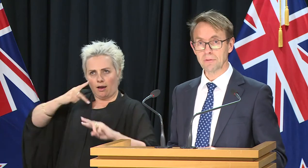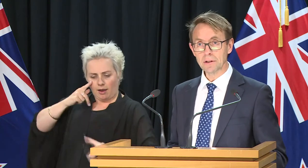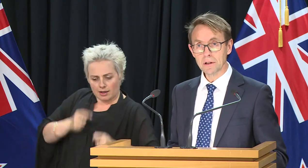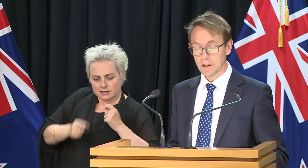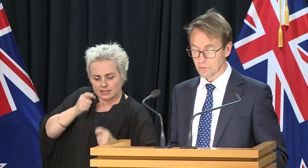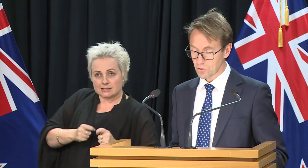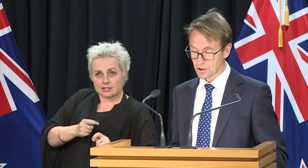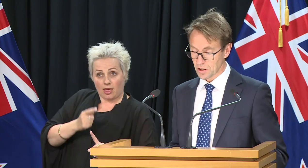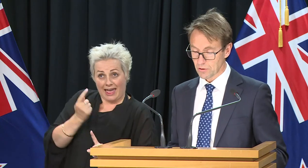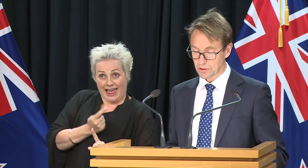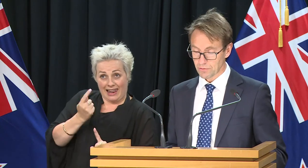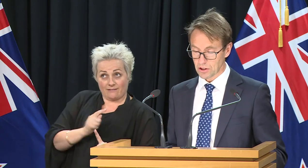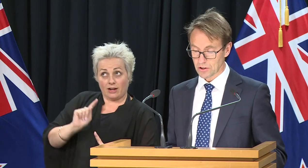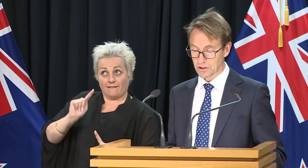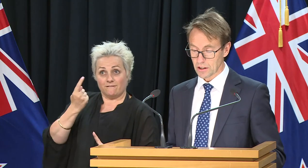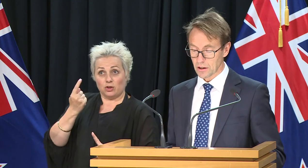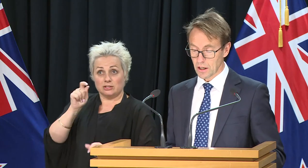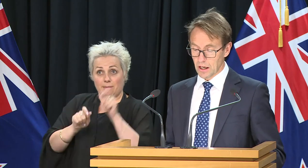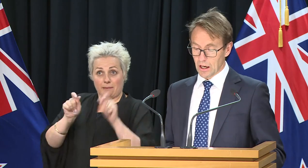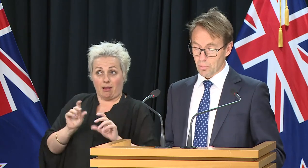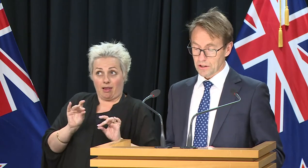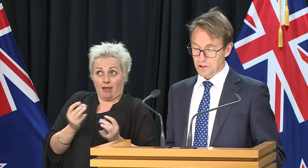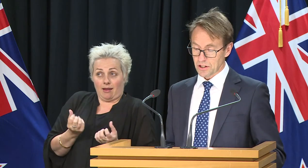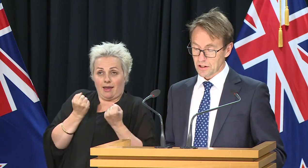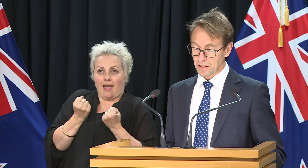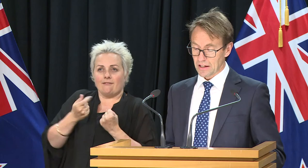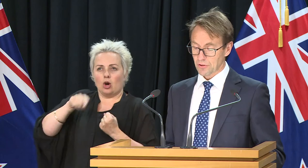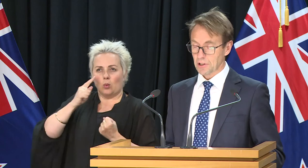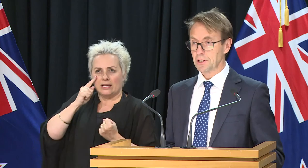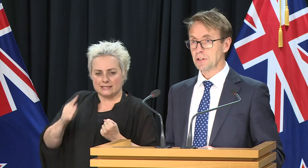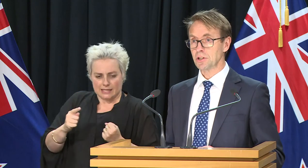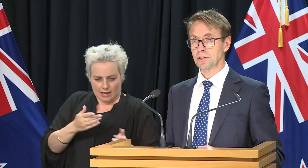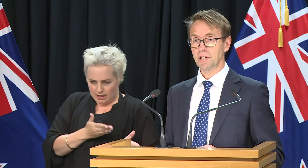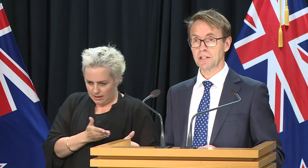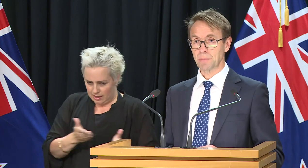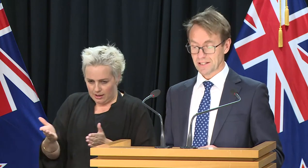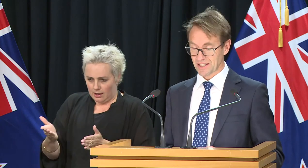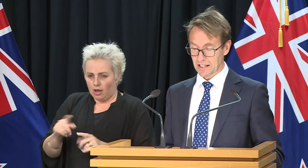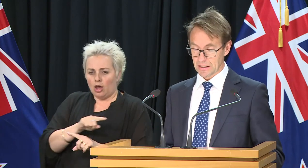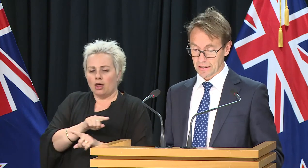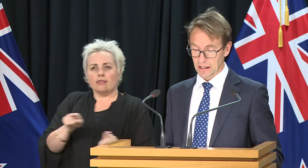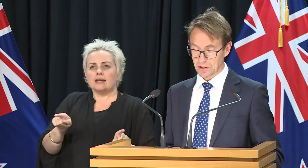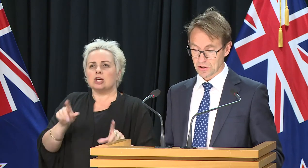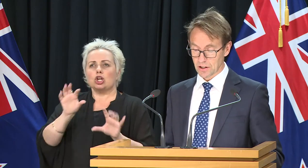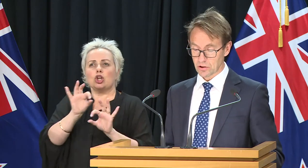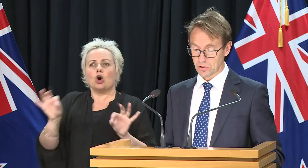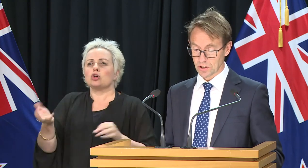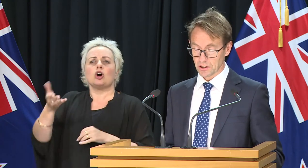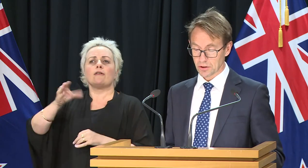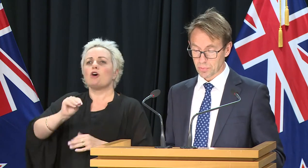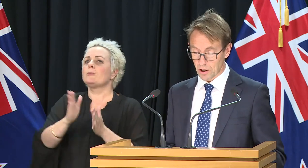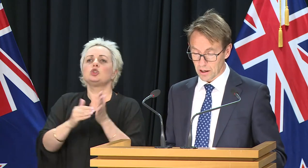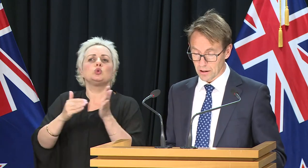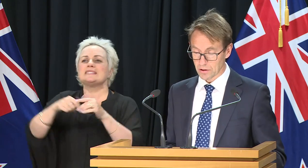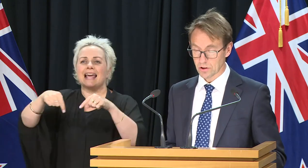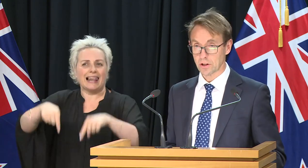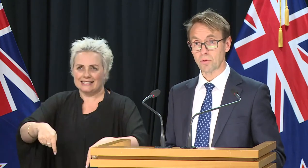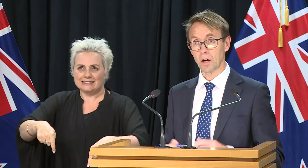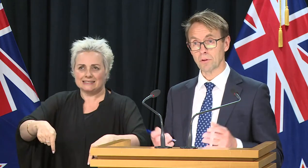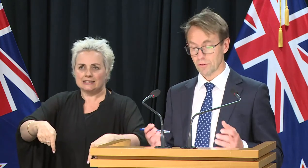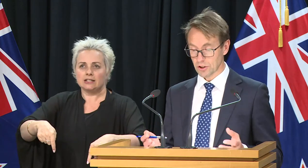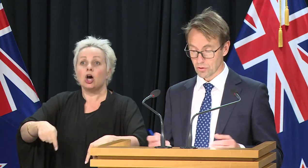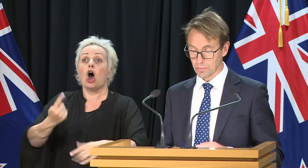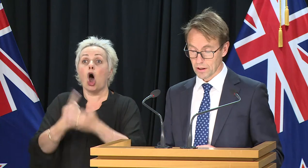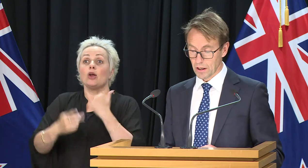of 11, the first 11 infections there, we can see that none of the lineages has been seen in cases in New Zealand prior to